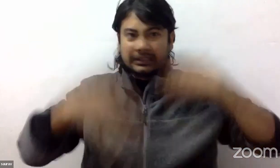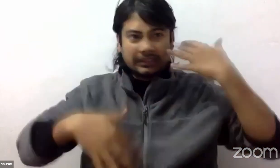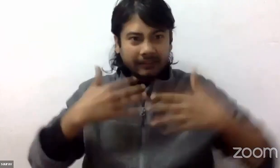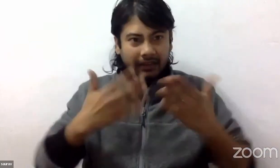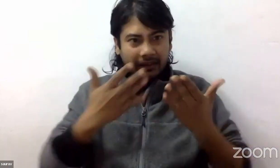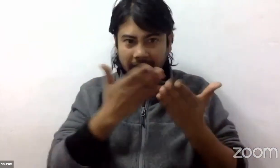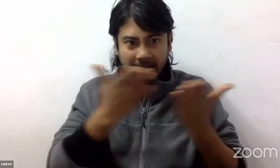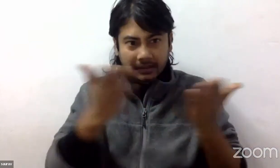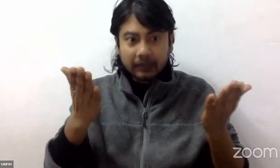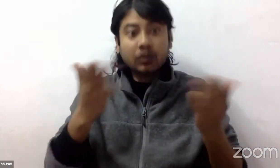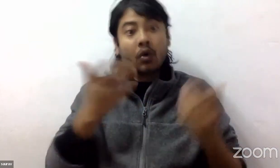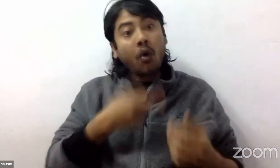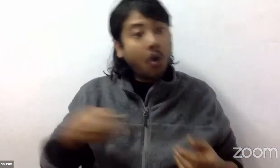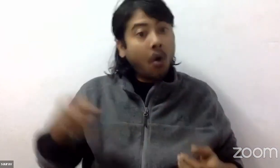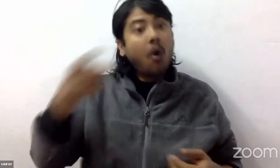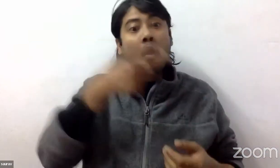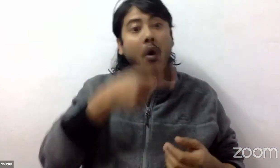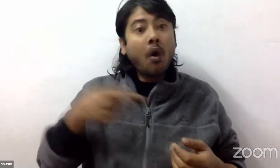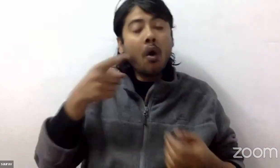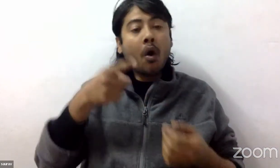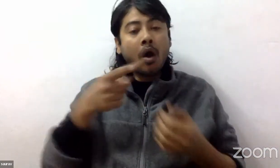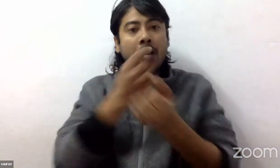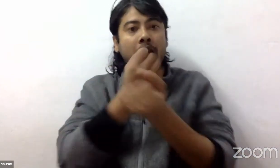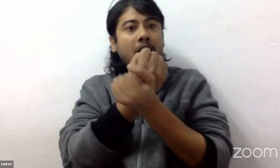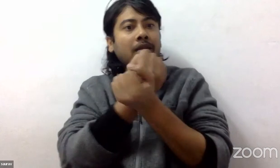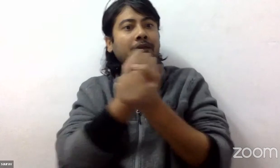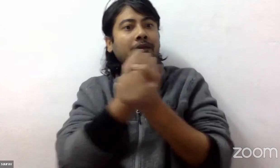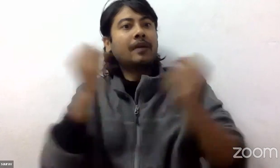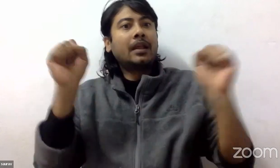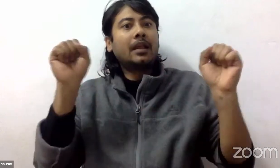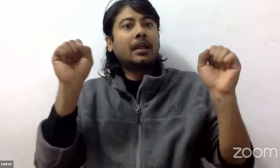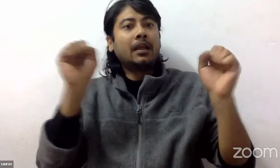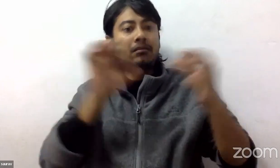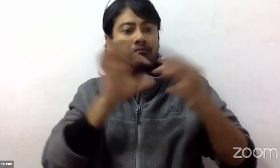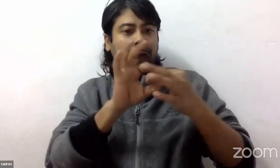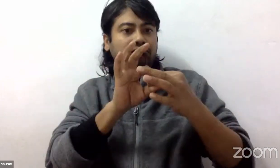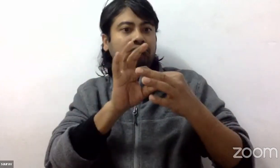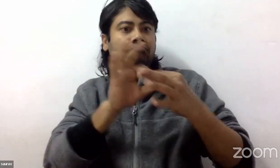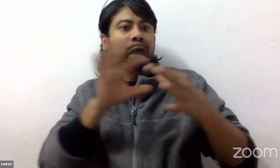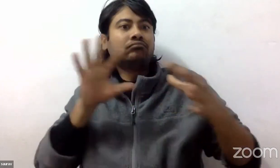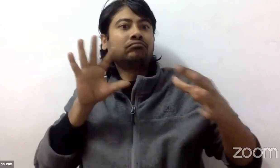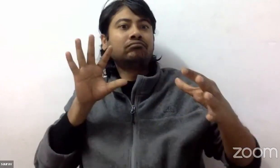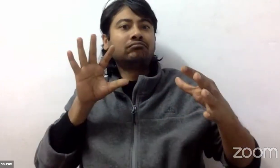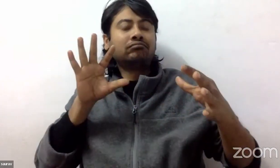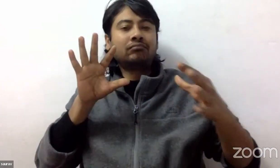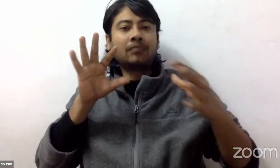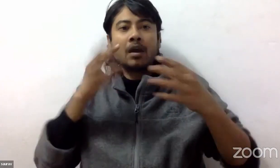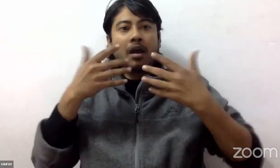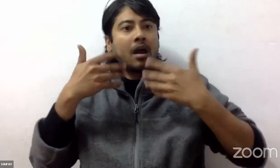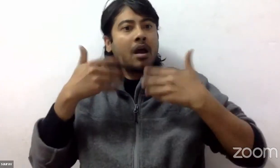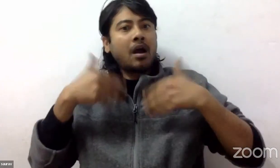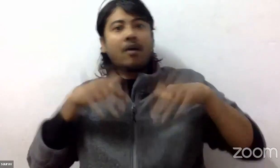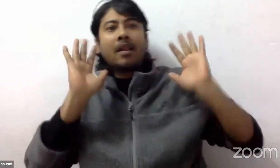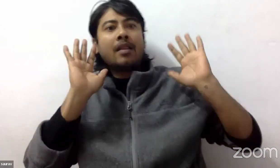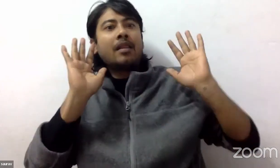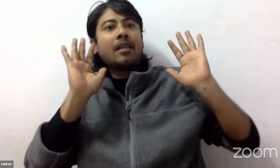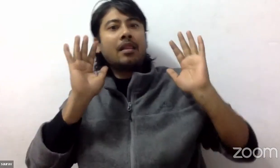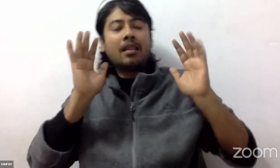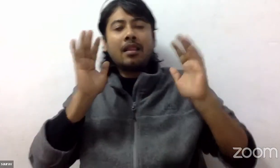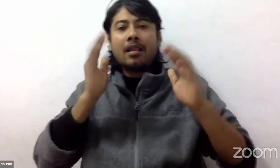because they had started chanting the name of the Lord. They had heard Ekadashi telling that whosoever takes your name on this day, Lord,